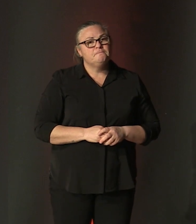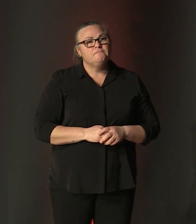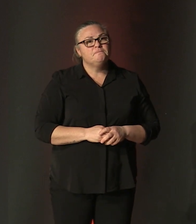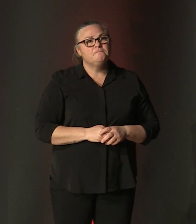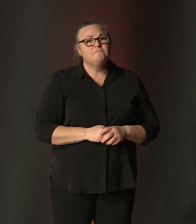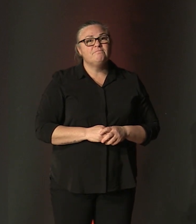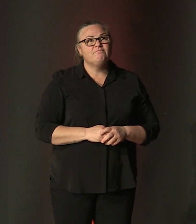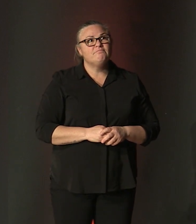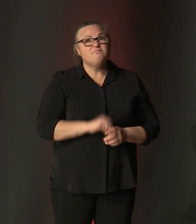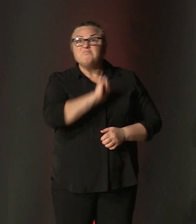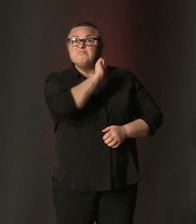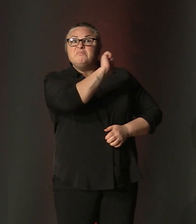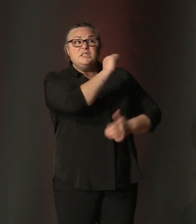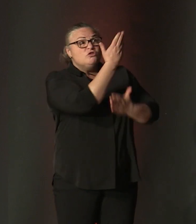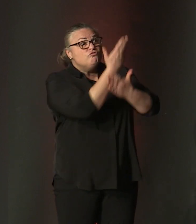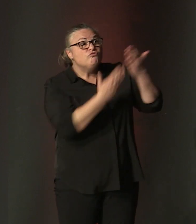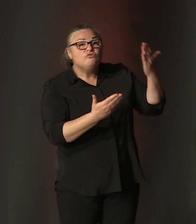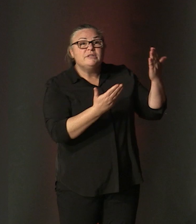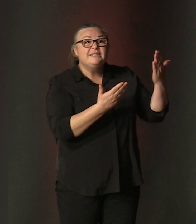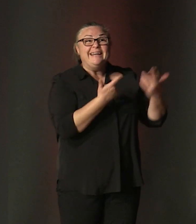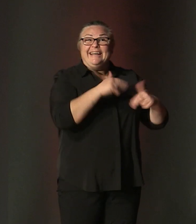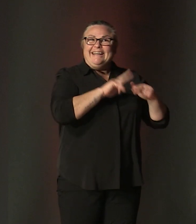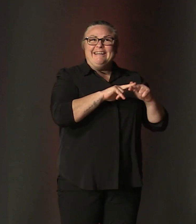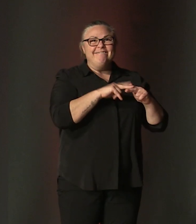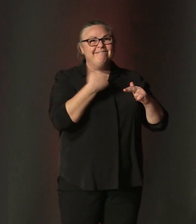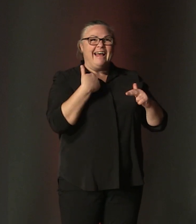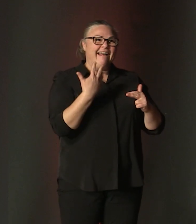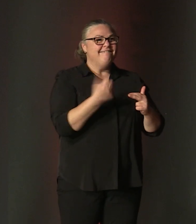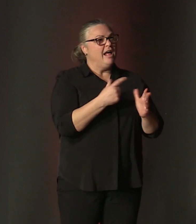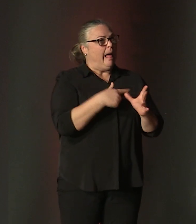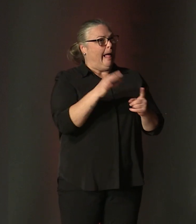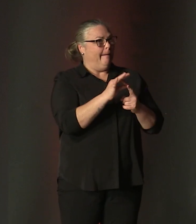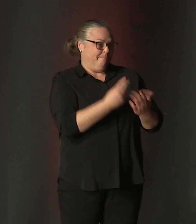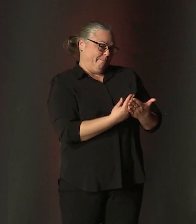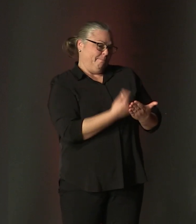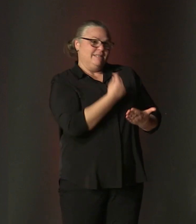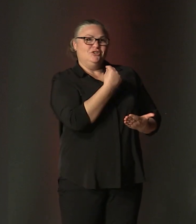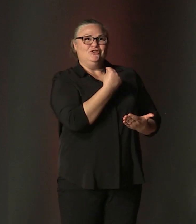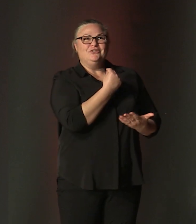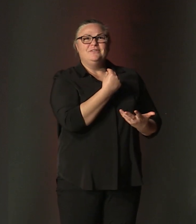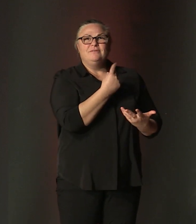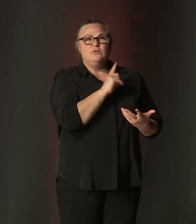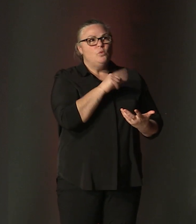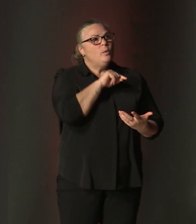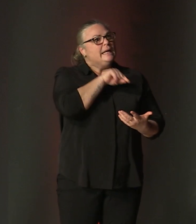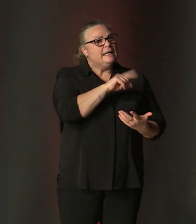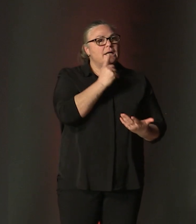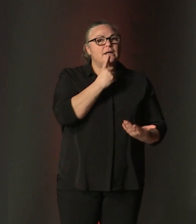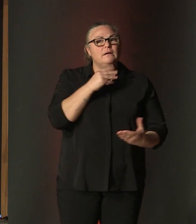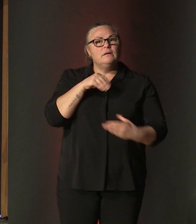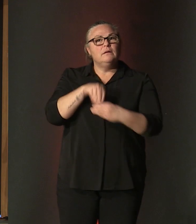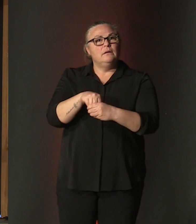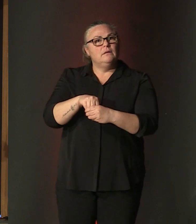What would his voice message have added to the blank space story?